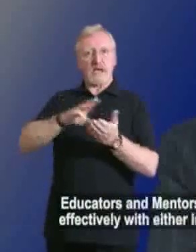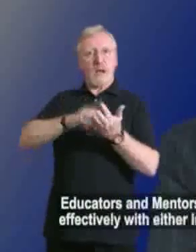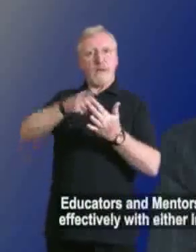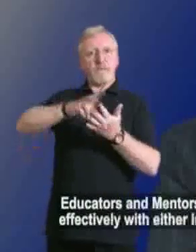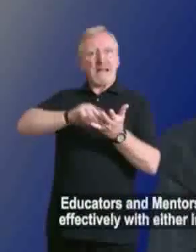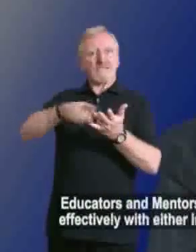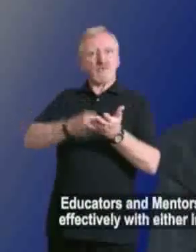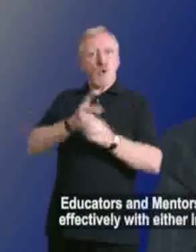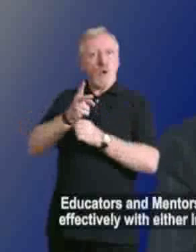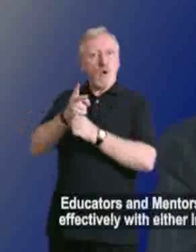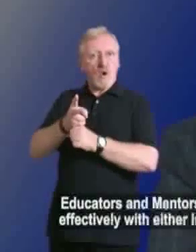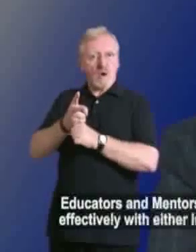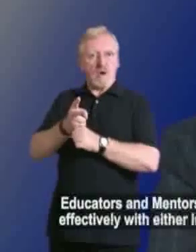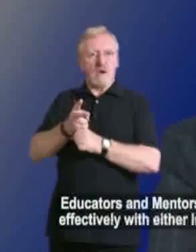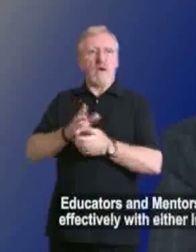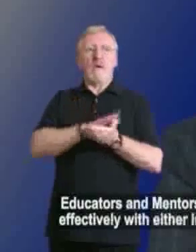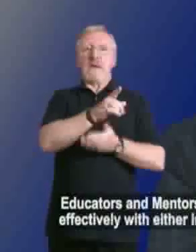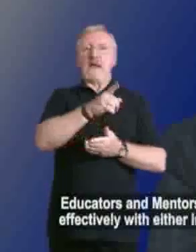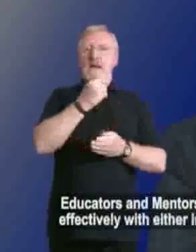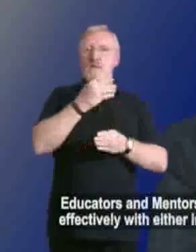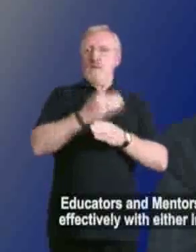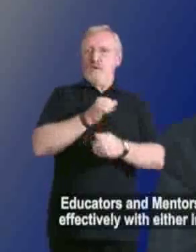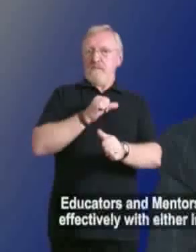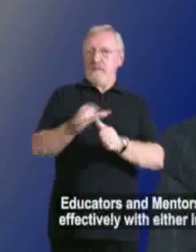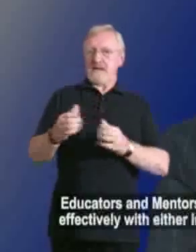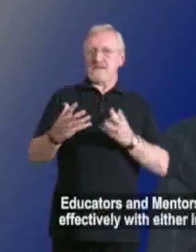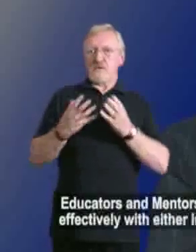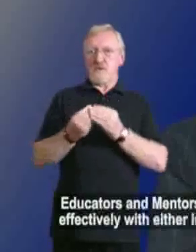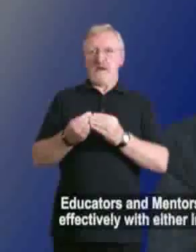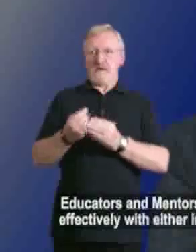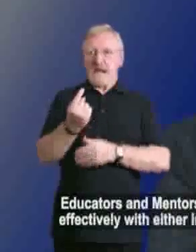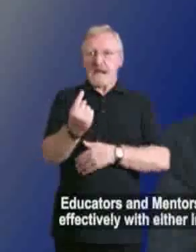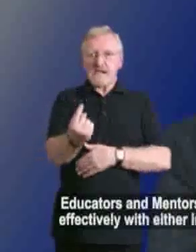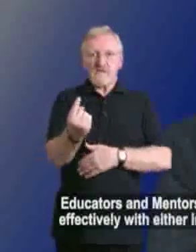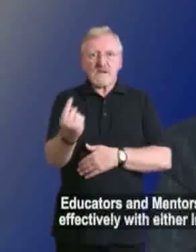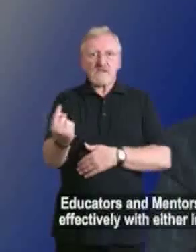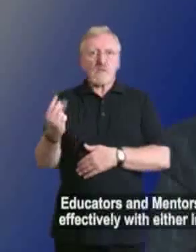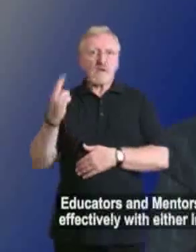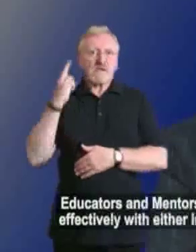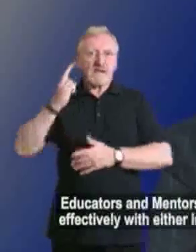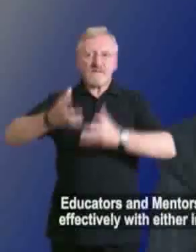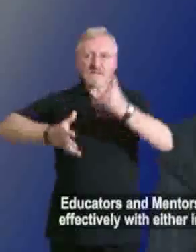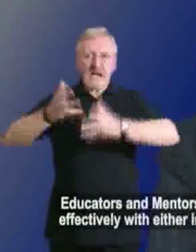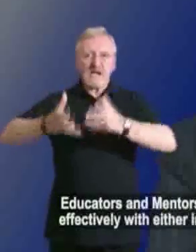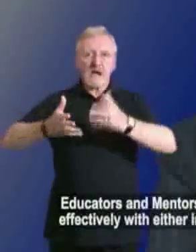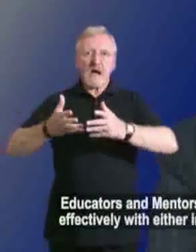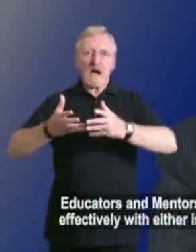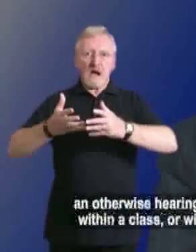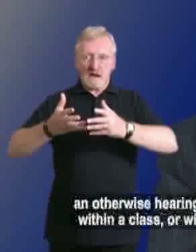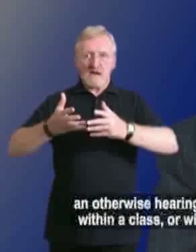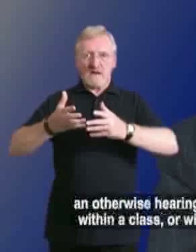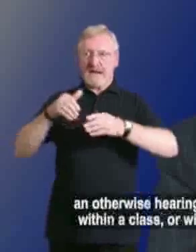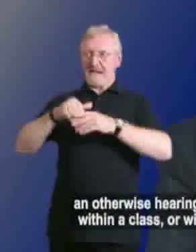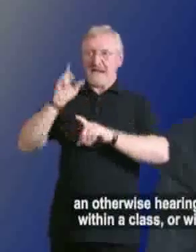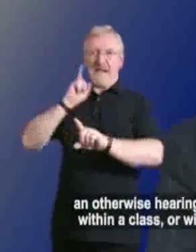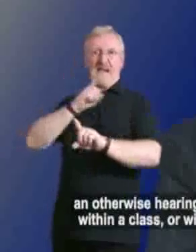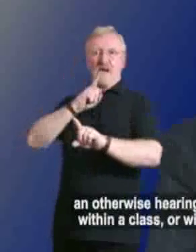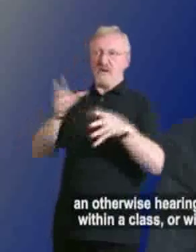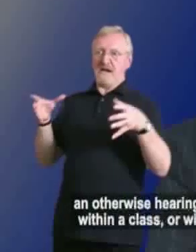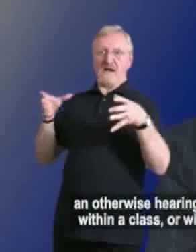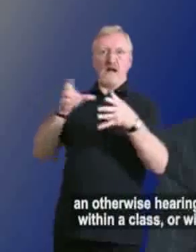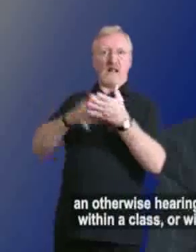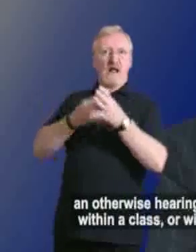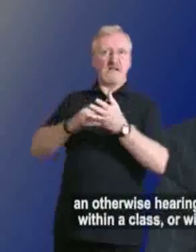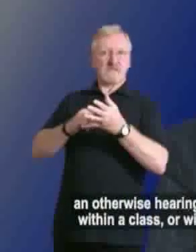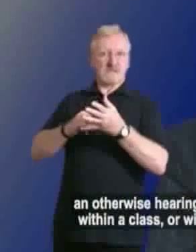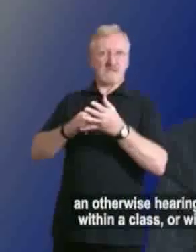and mentors so that they can work more effectively with either individual deaf signers within an otherwise